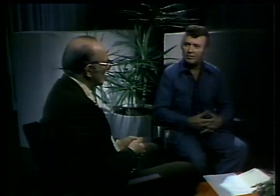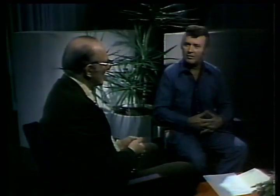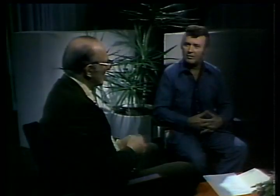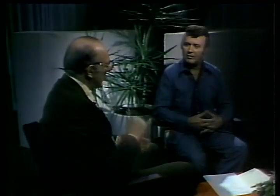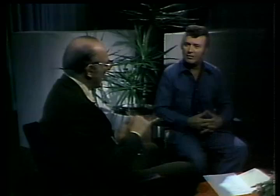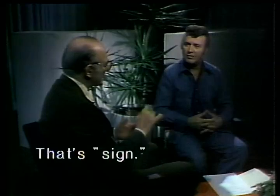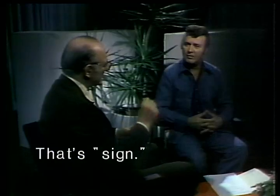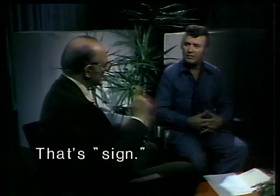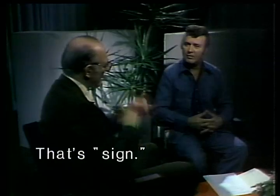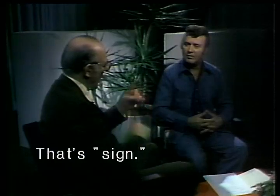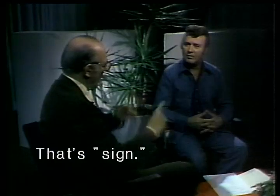That's signs.